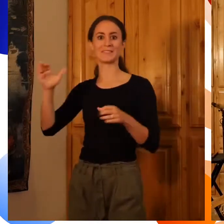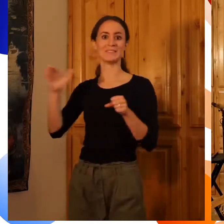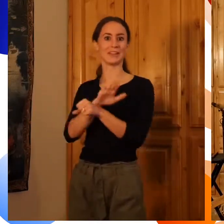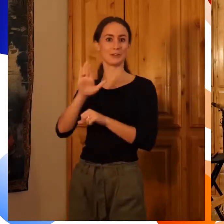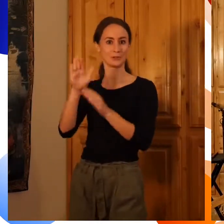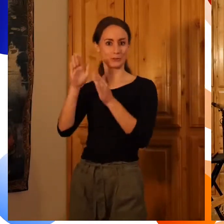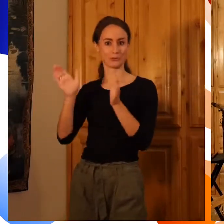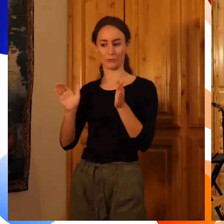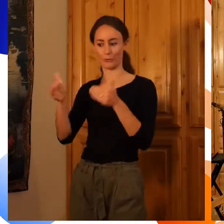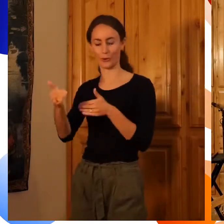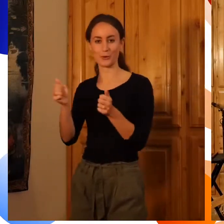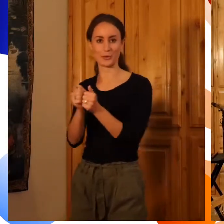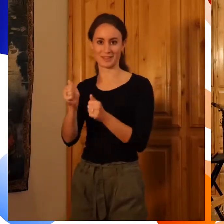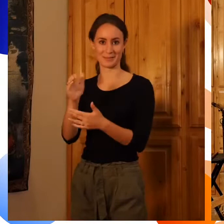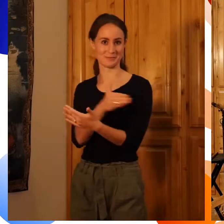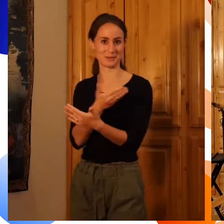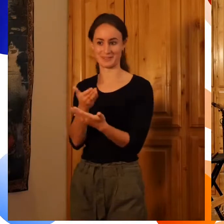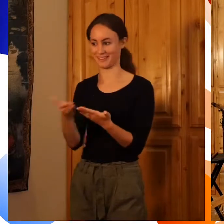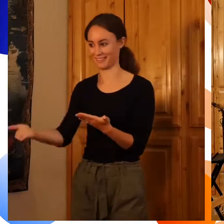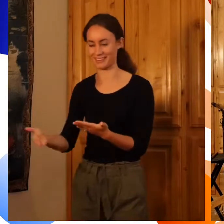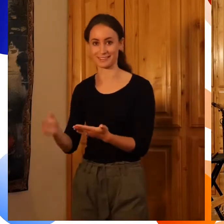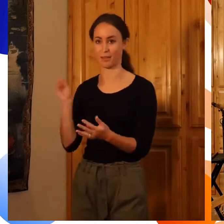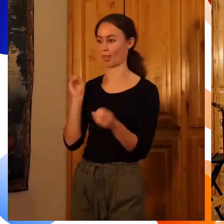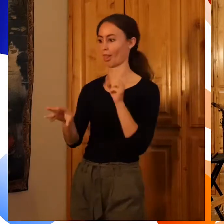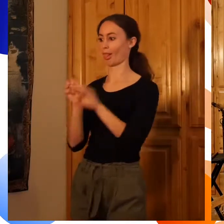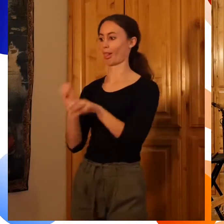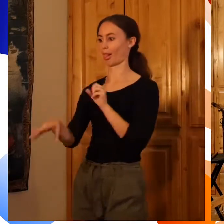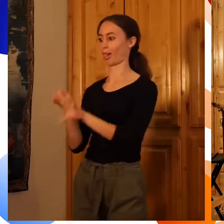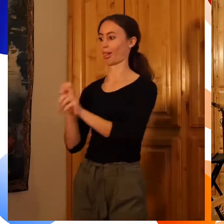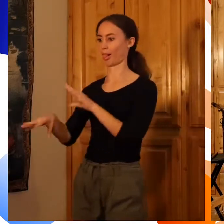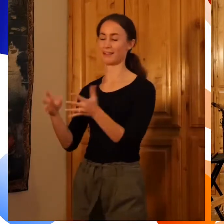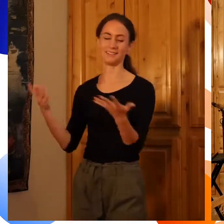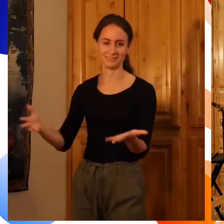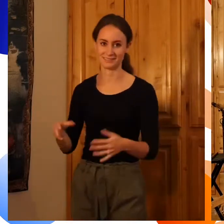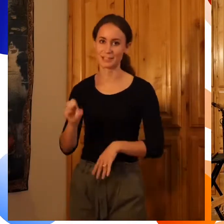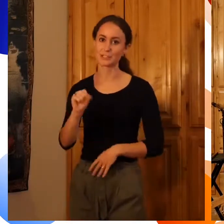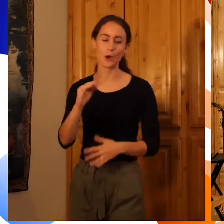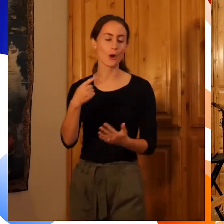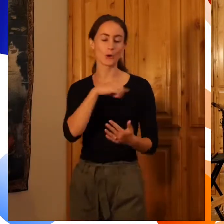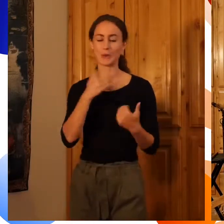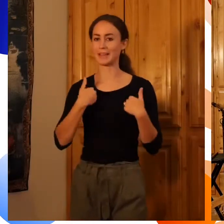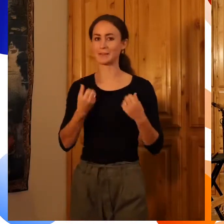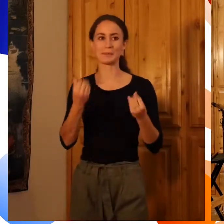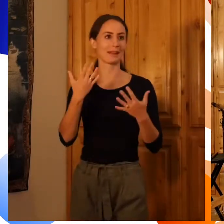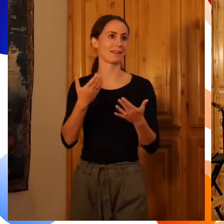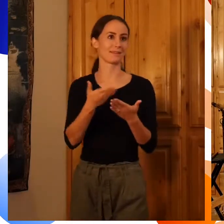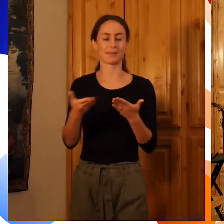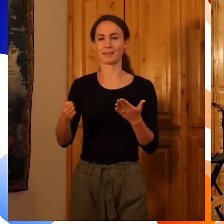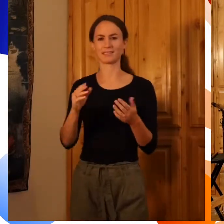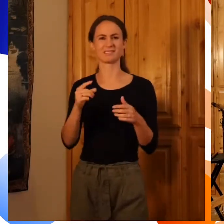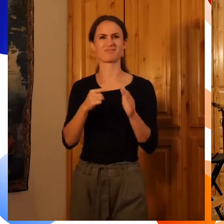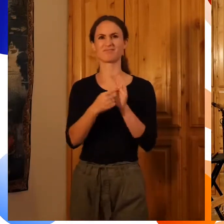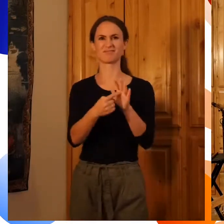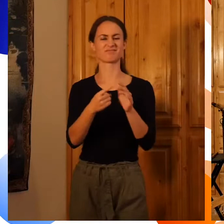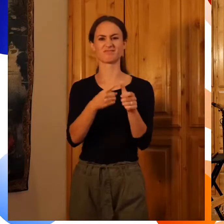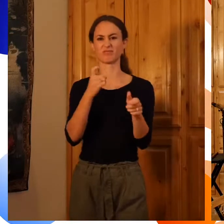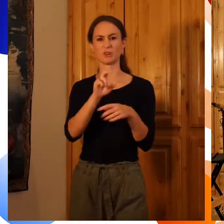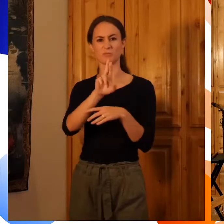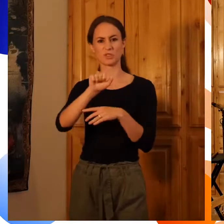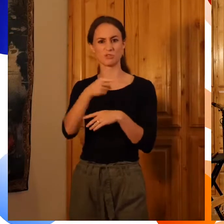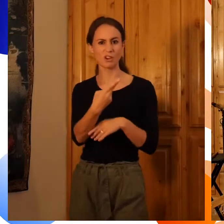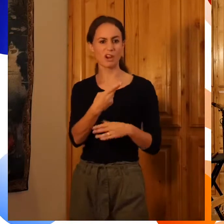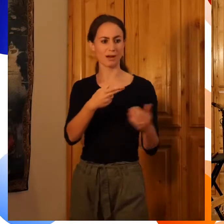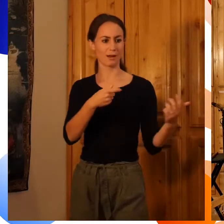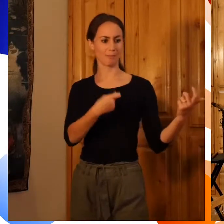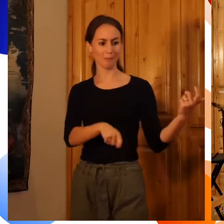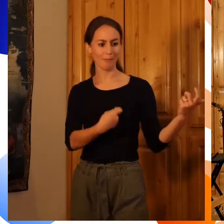like this, we like old Utah stuff. So there's banjos and mountain dulcimers, and if you want to add lots of stuff. I told